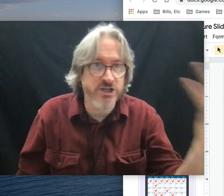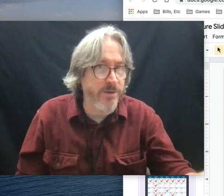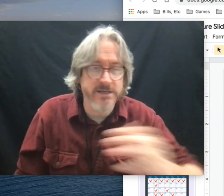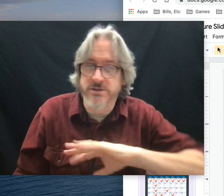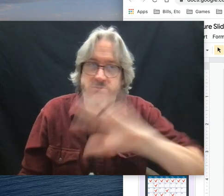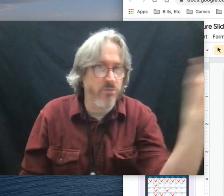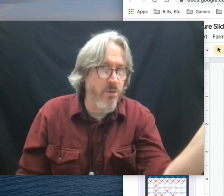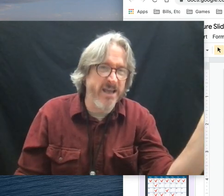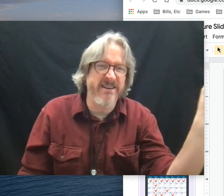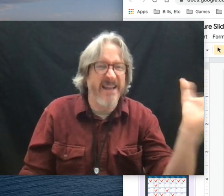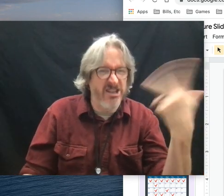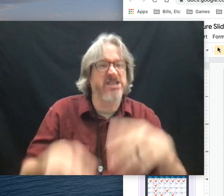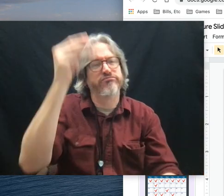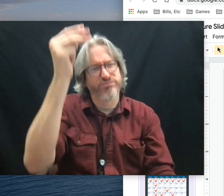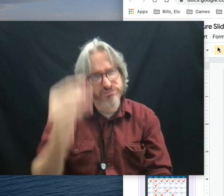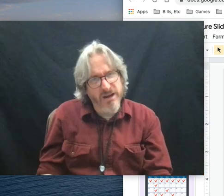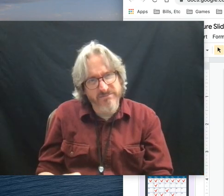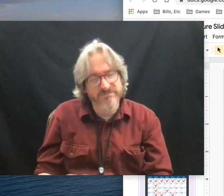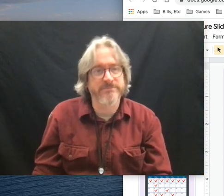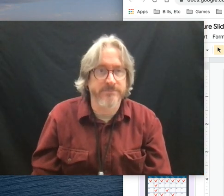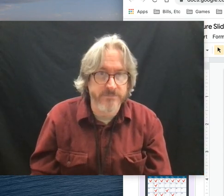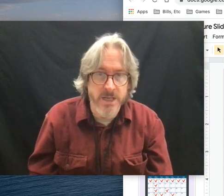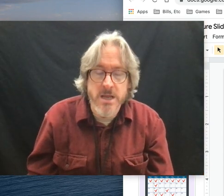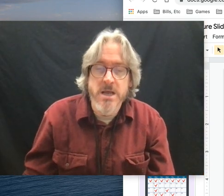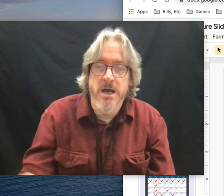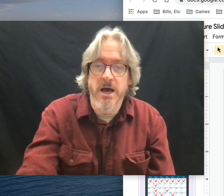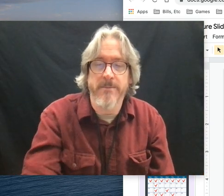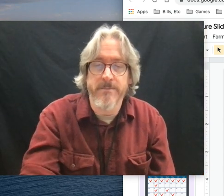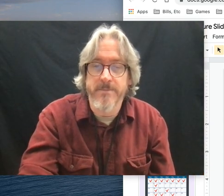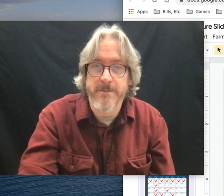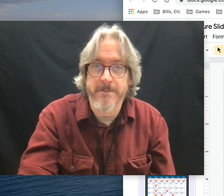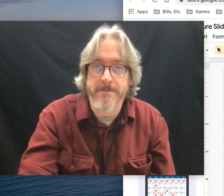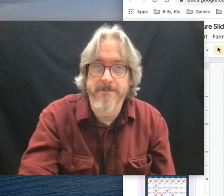every 2 weeks. We won't get into that. Just,